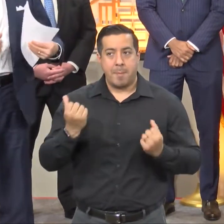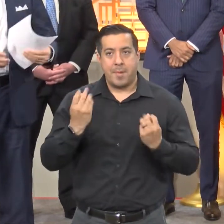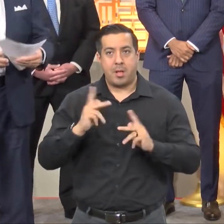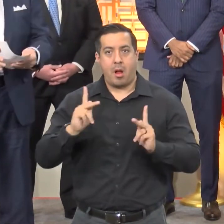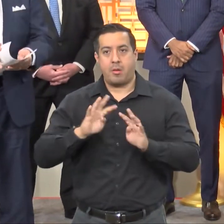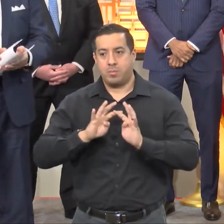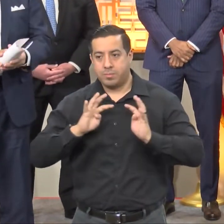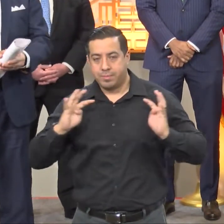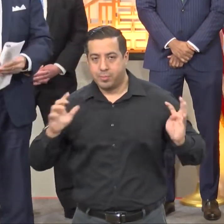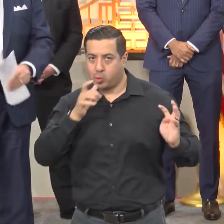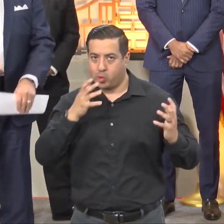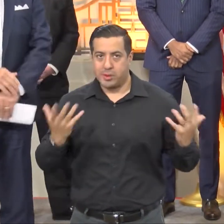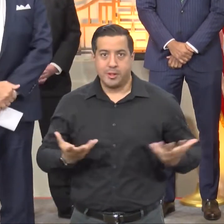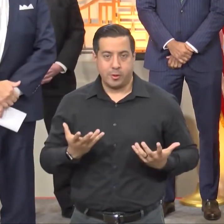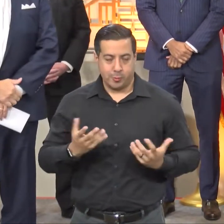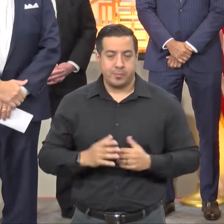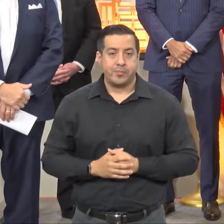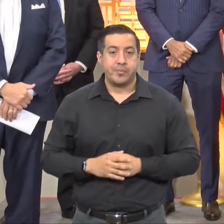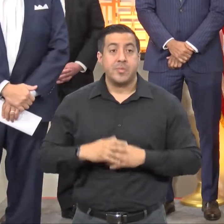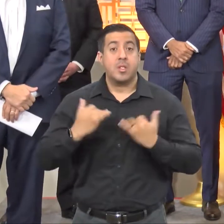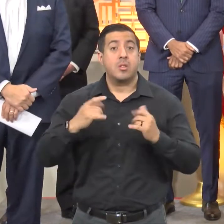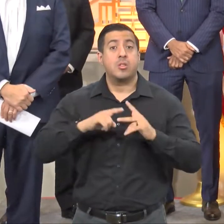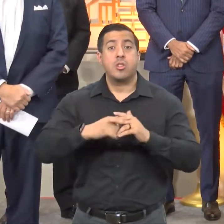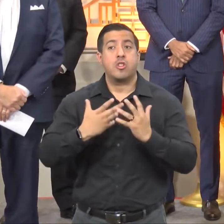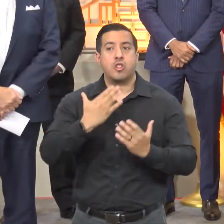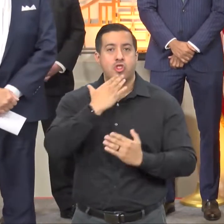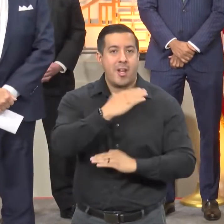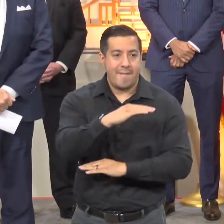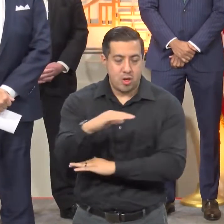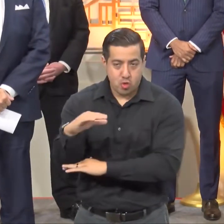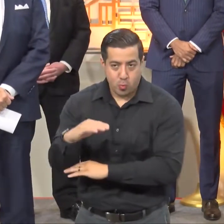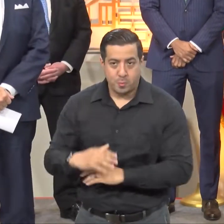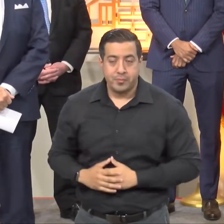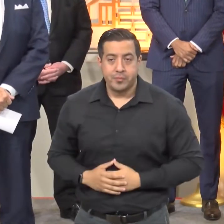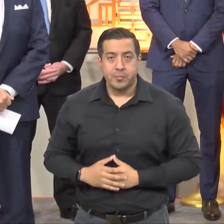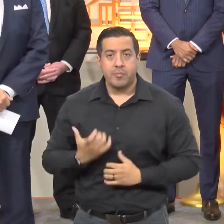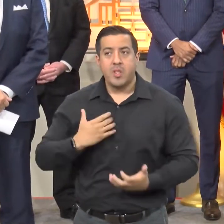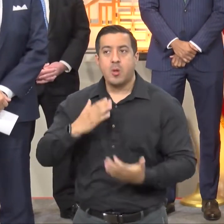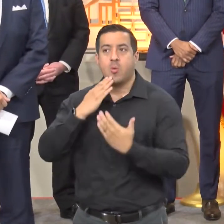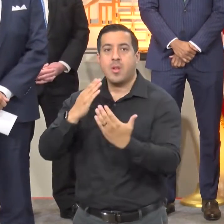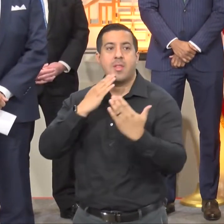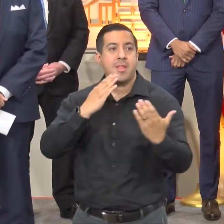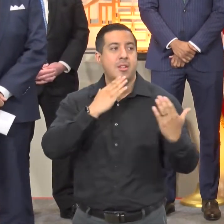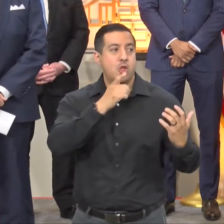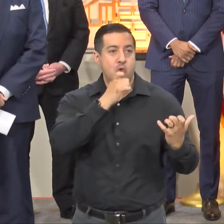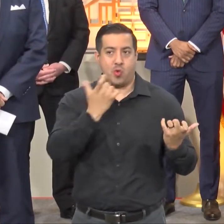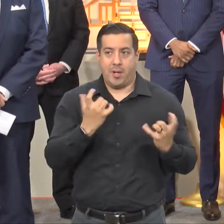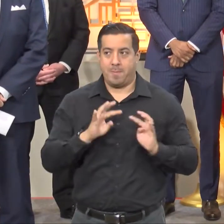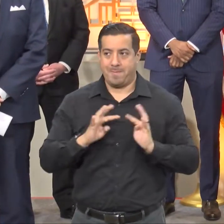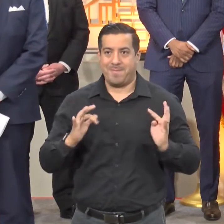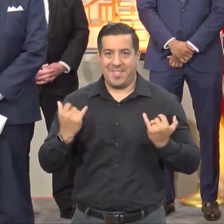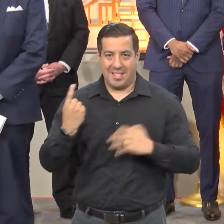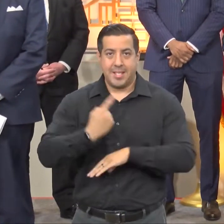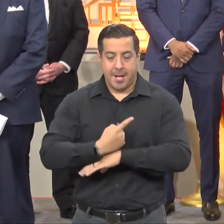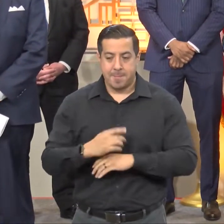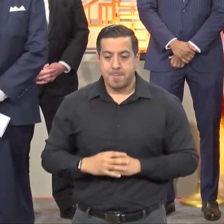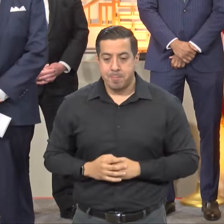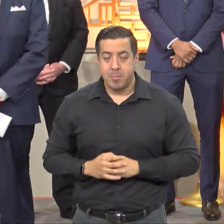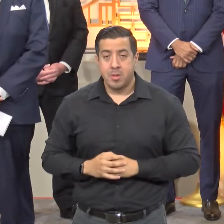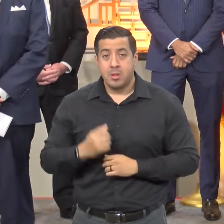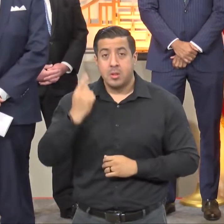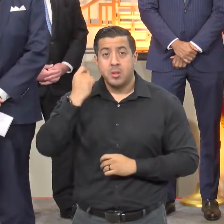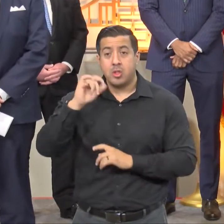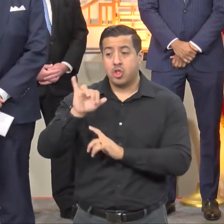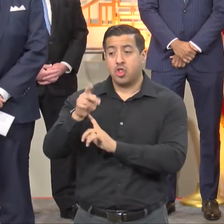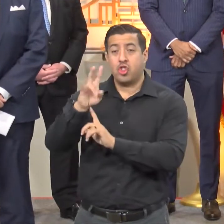well. Let me say good afternoon, and I want to thank everyone for being present here today. In